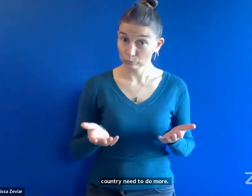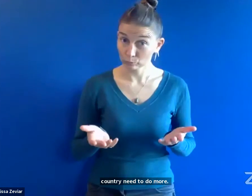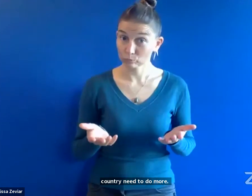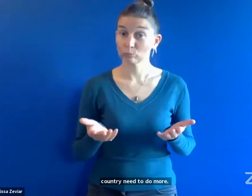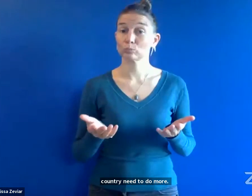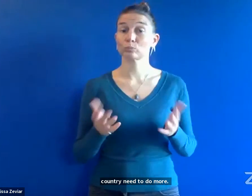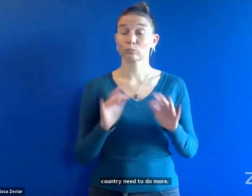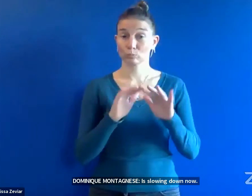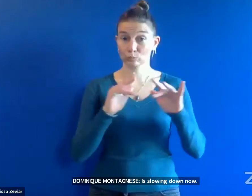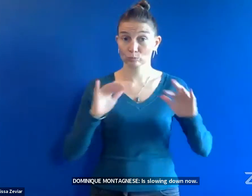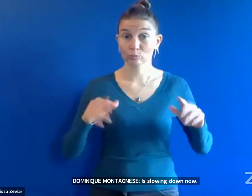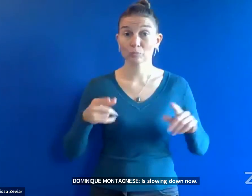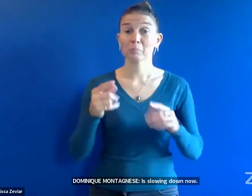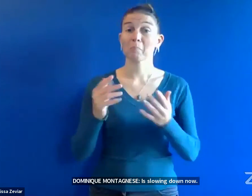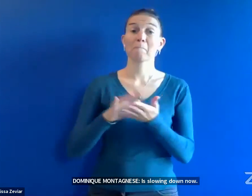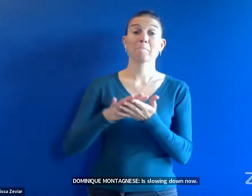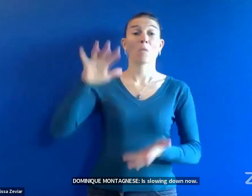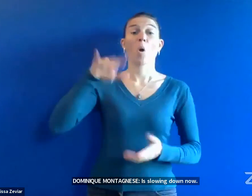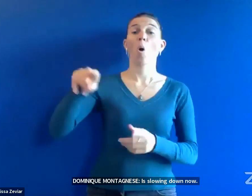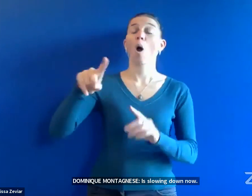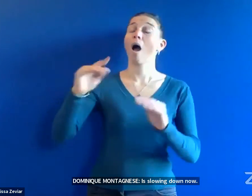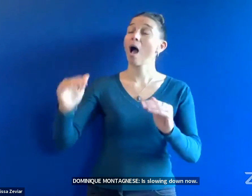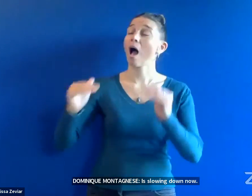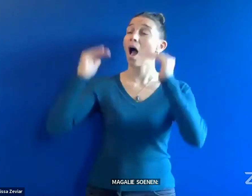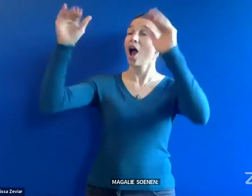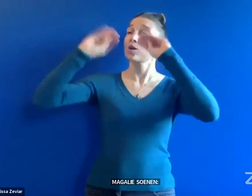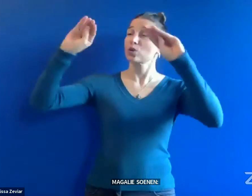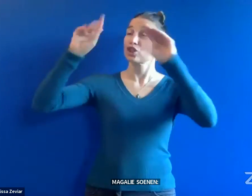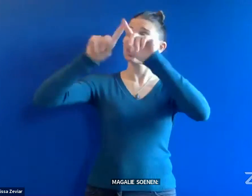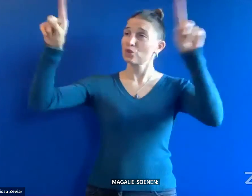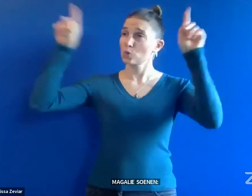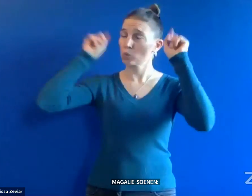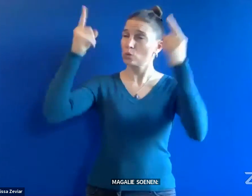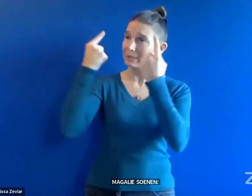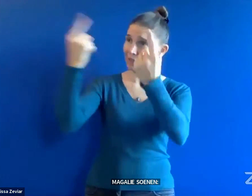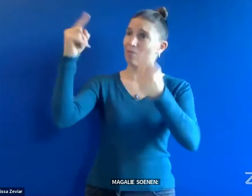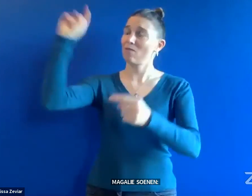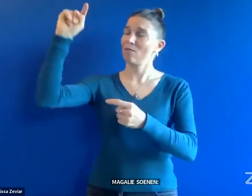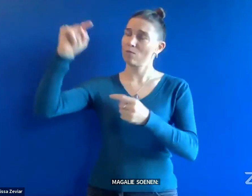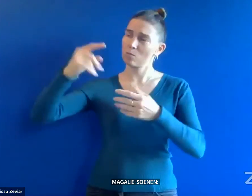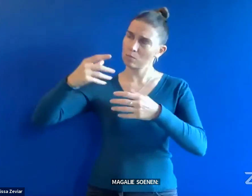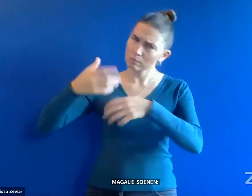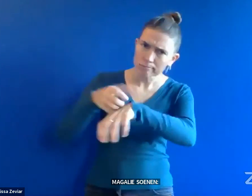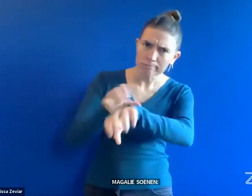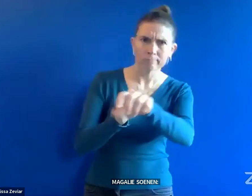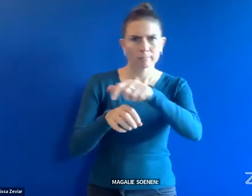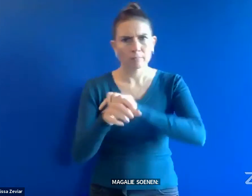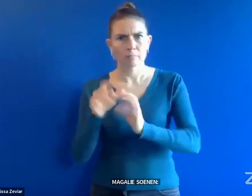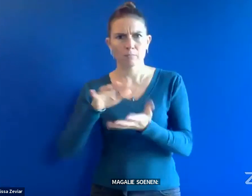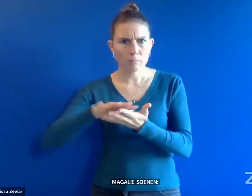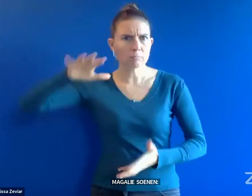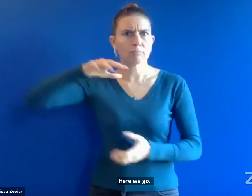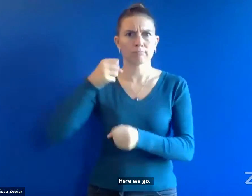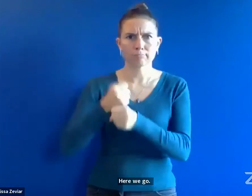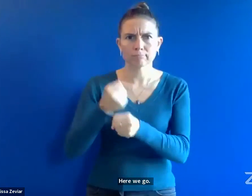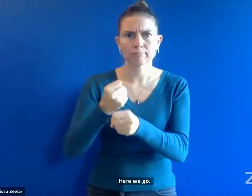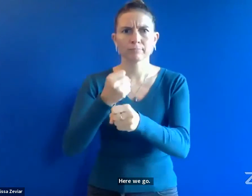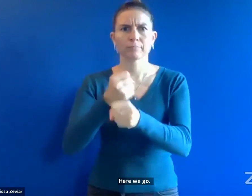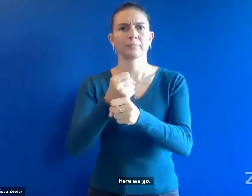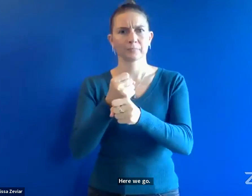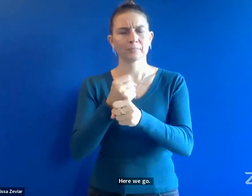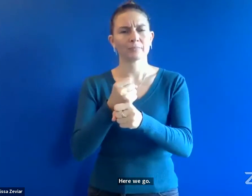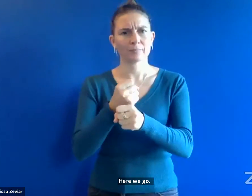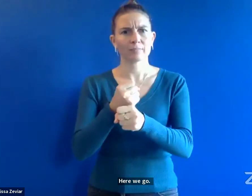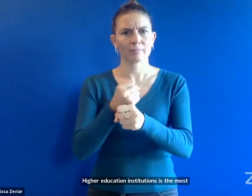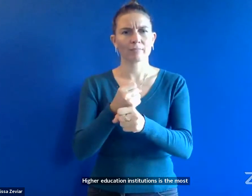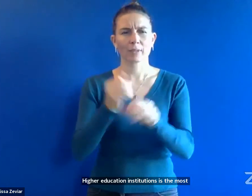Yeah, higher education institutions is the most favorite one. So yes, the higher education institutions themselves, they need to do